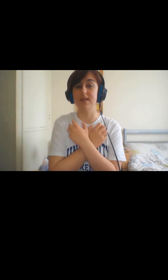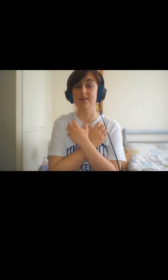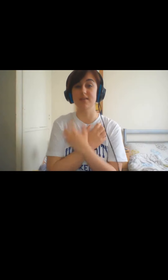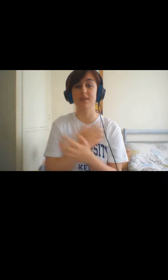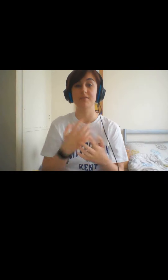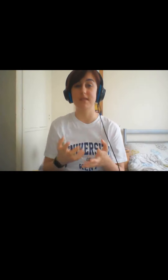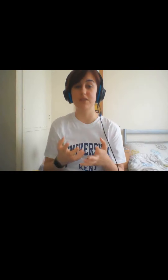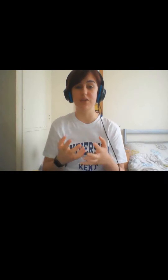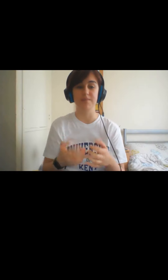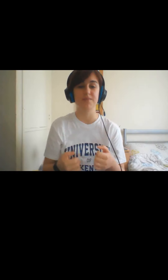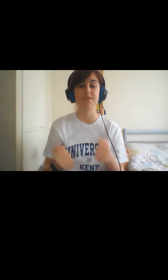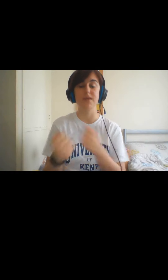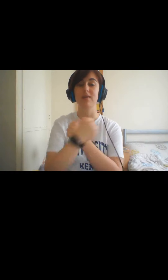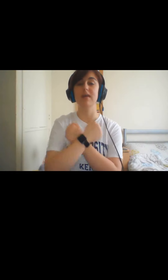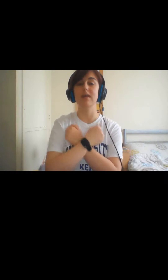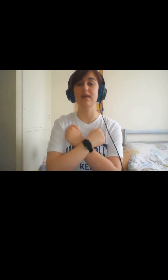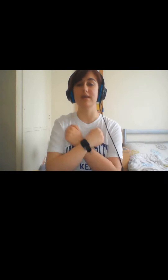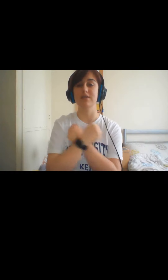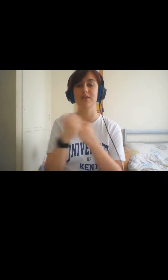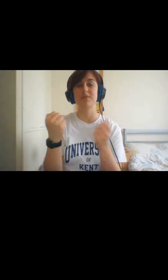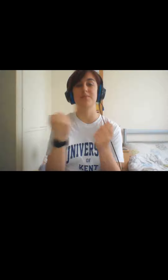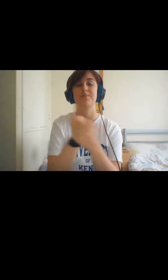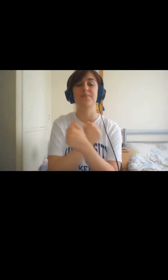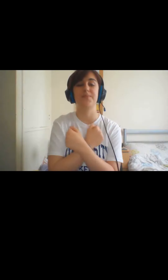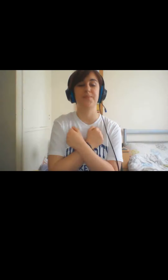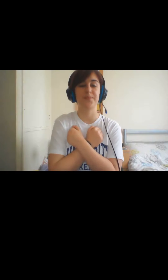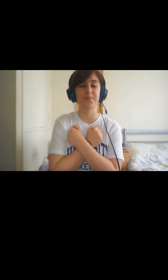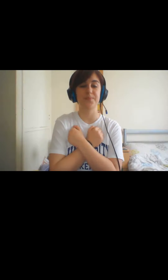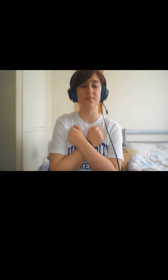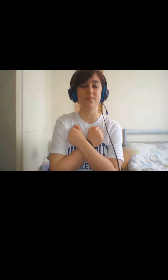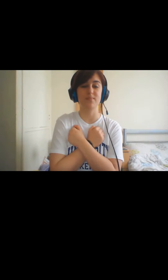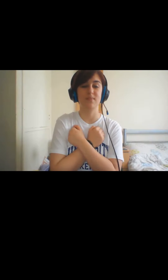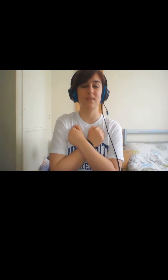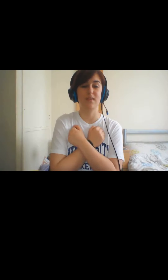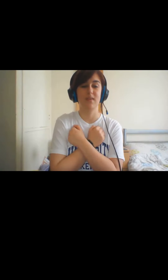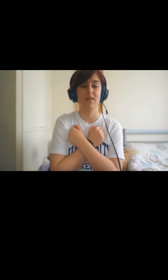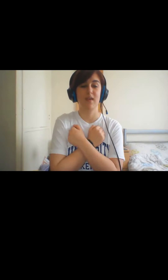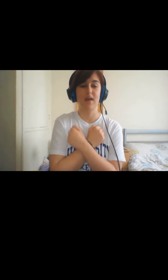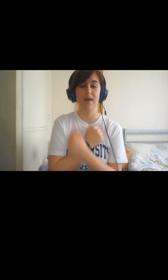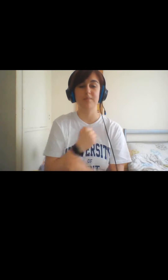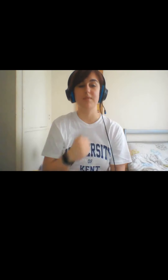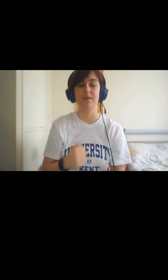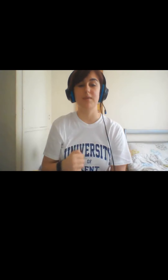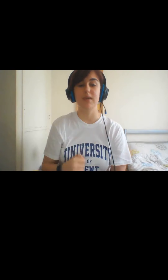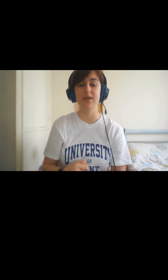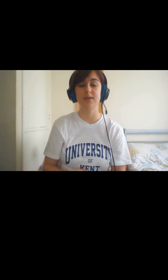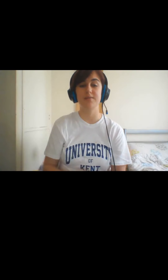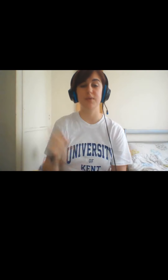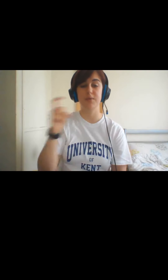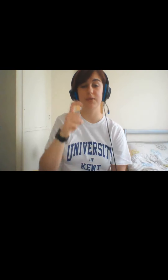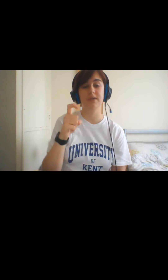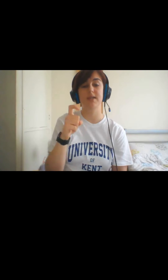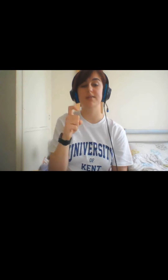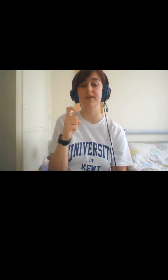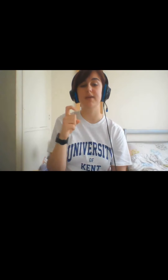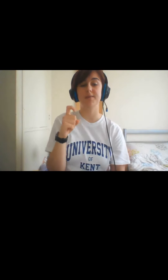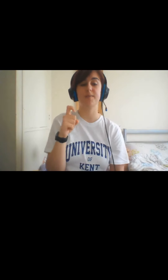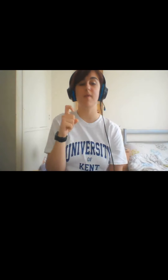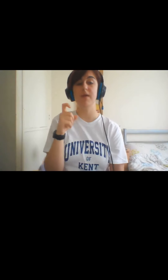that is the sign for seizure. So, Egypt. So Kenya, you hook your index finger and then